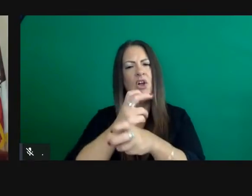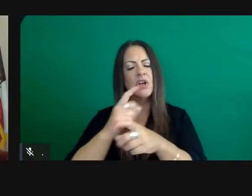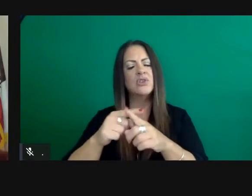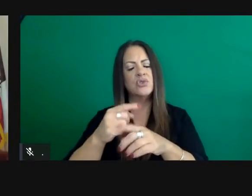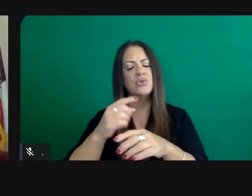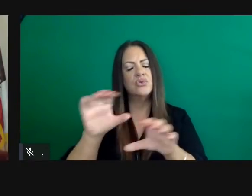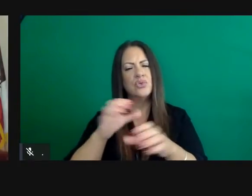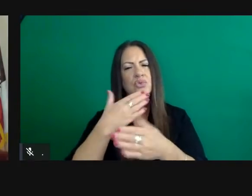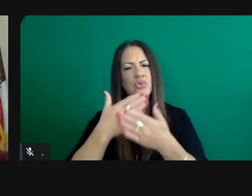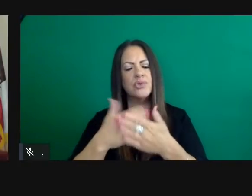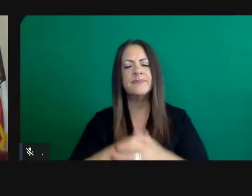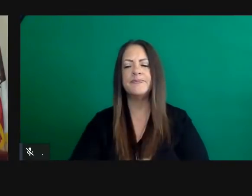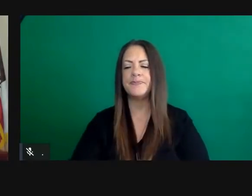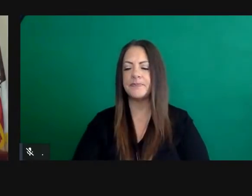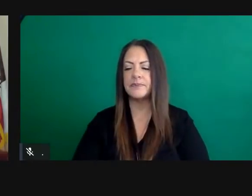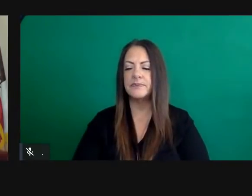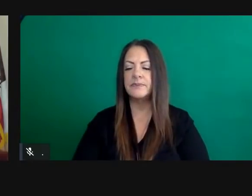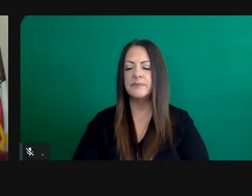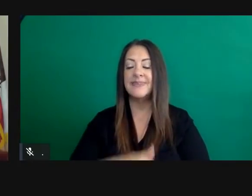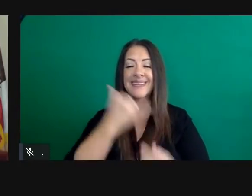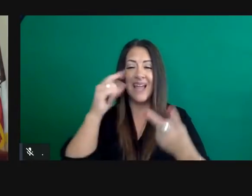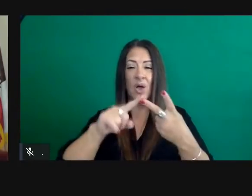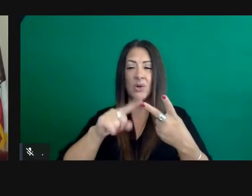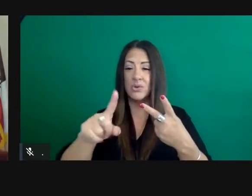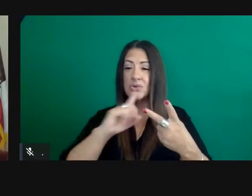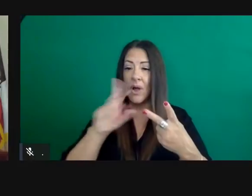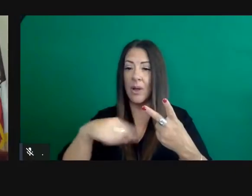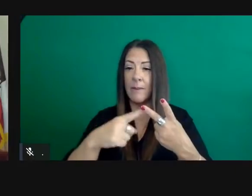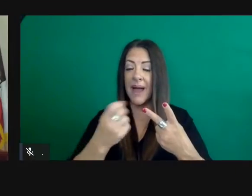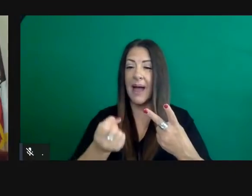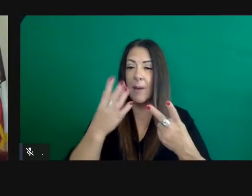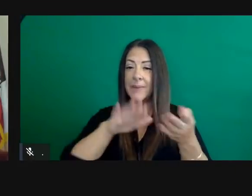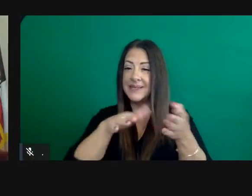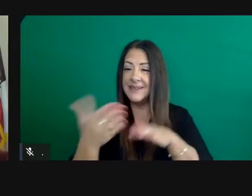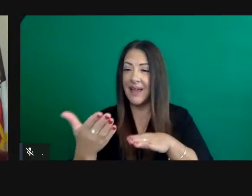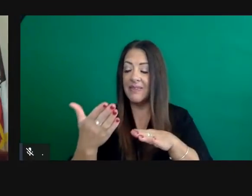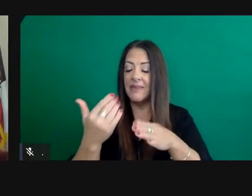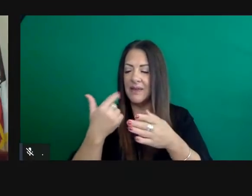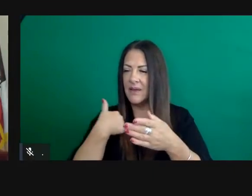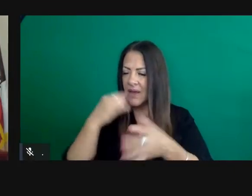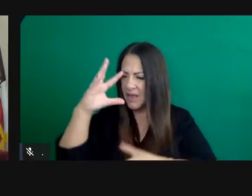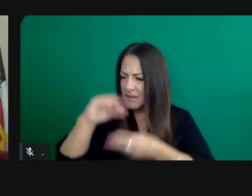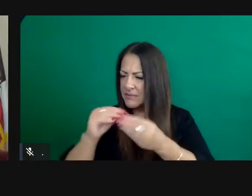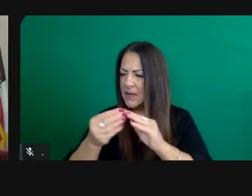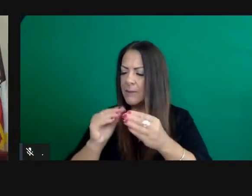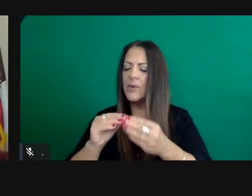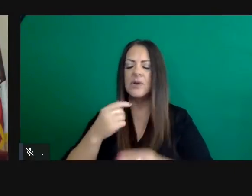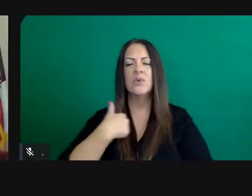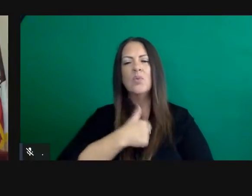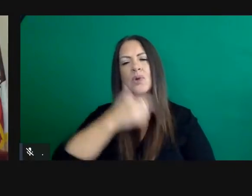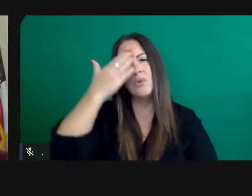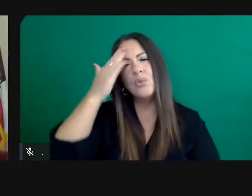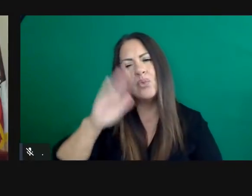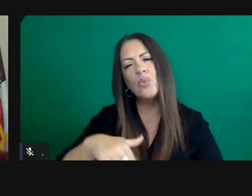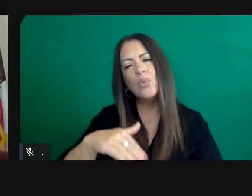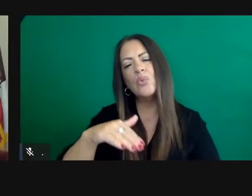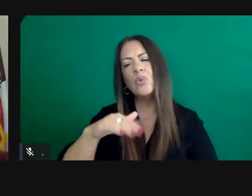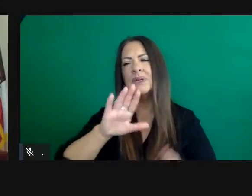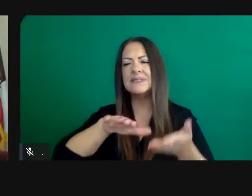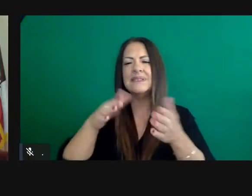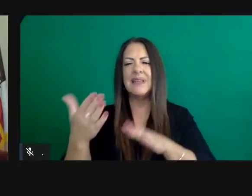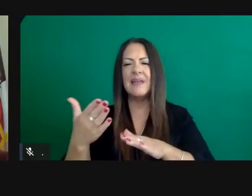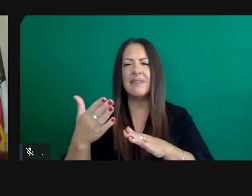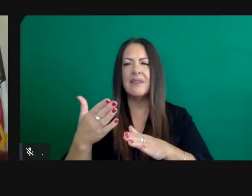As it relates to the death counts, we always knew that deaths are the most